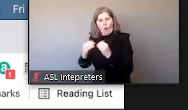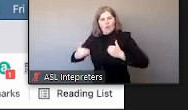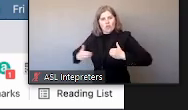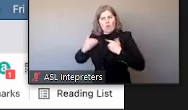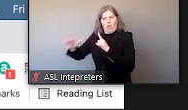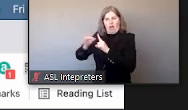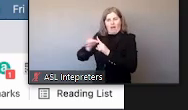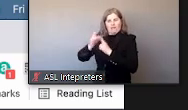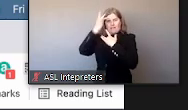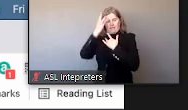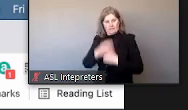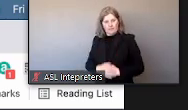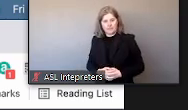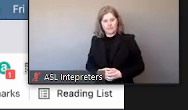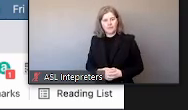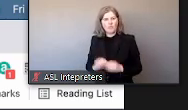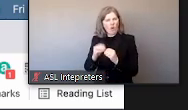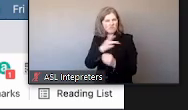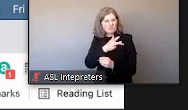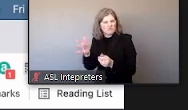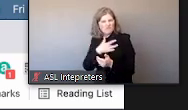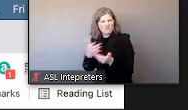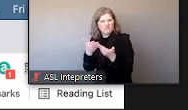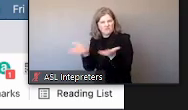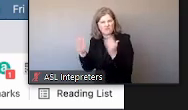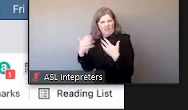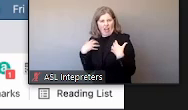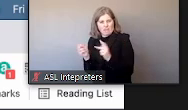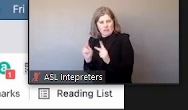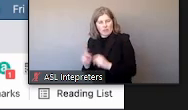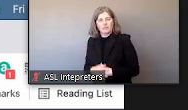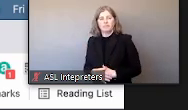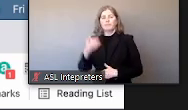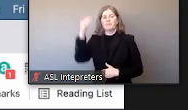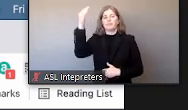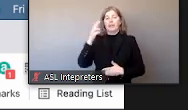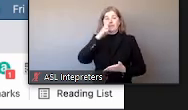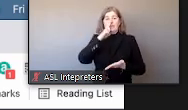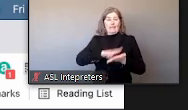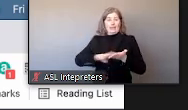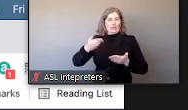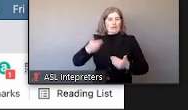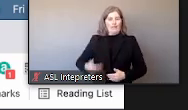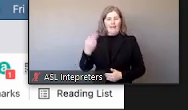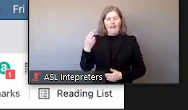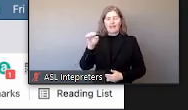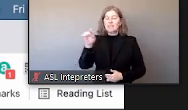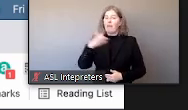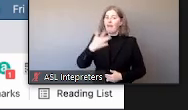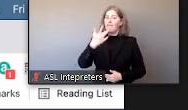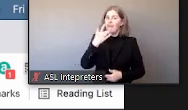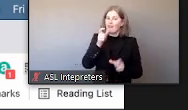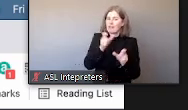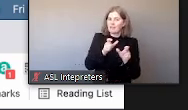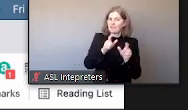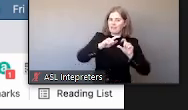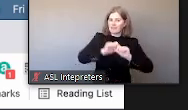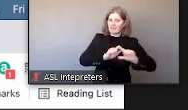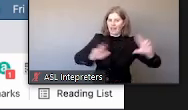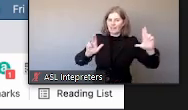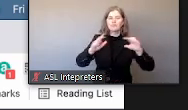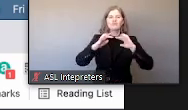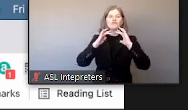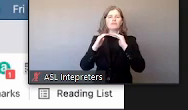the cases and healthier people. As the Secretary of HSD, my favorite slides relate to